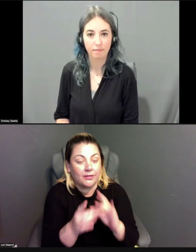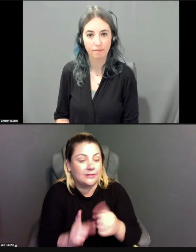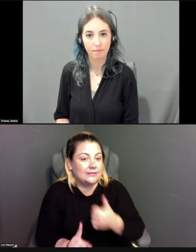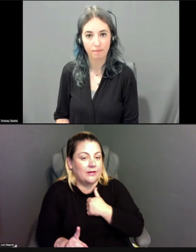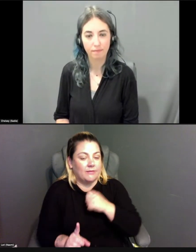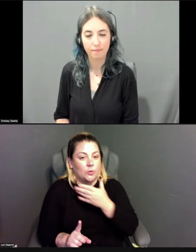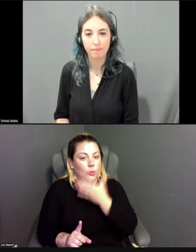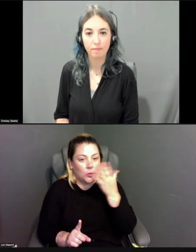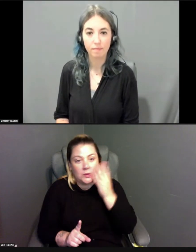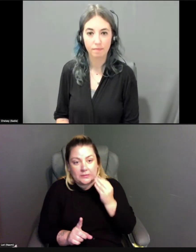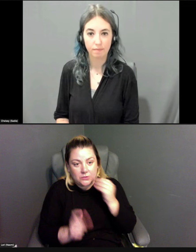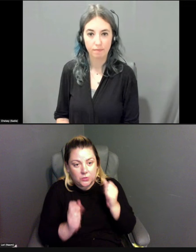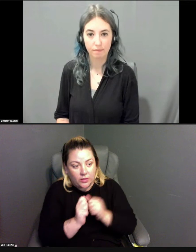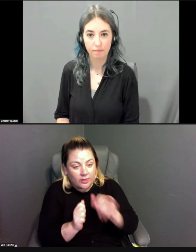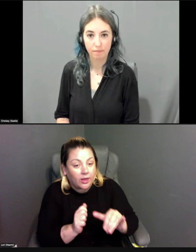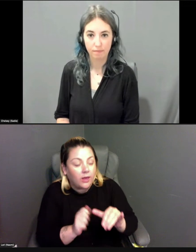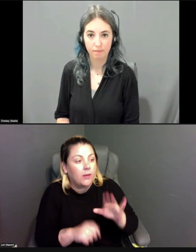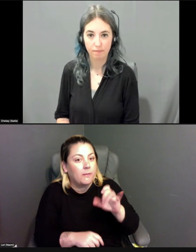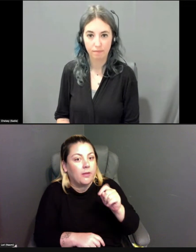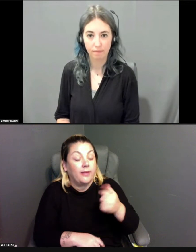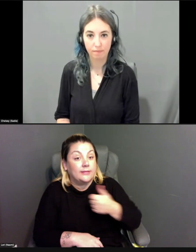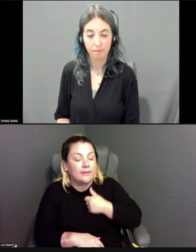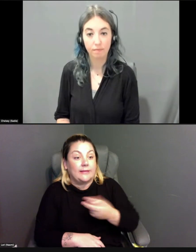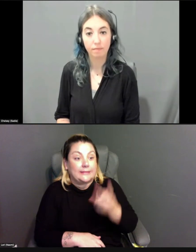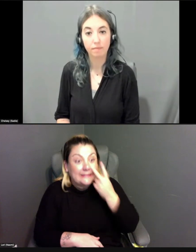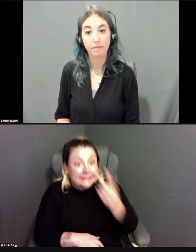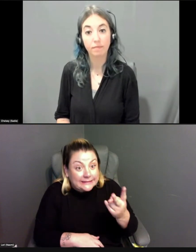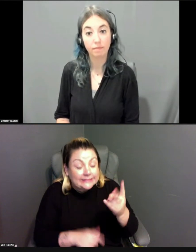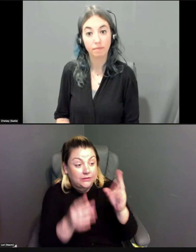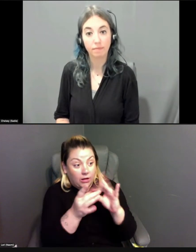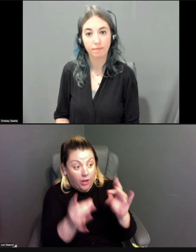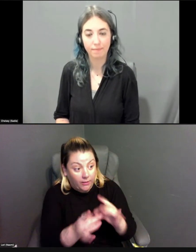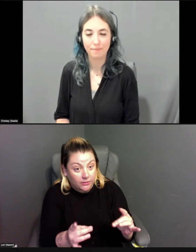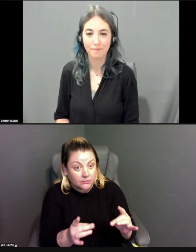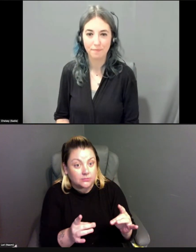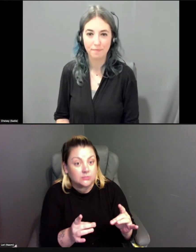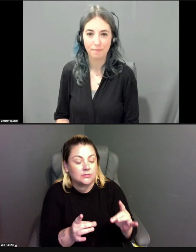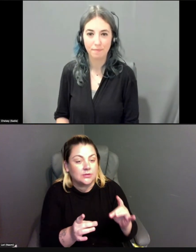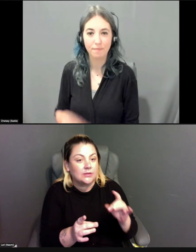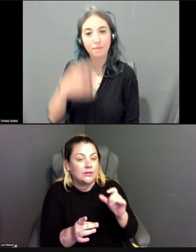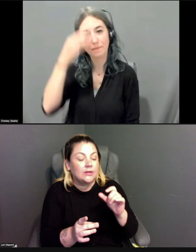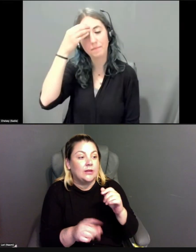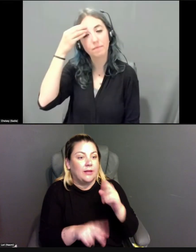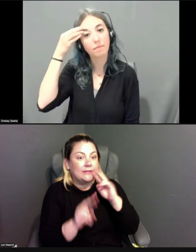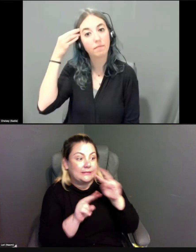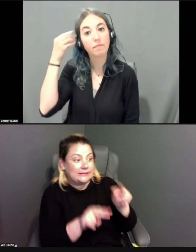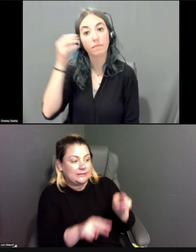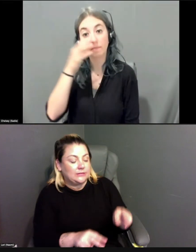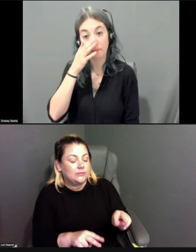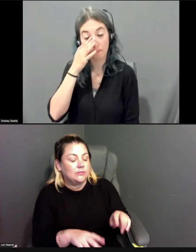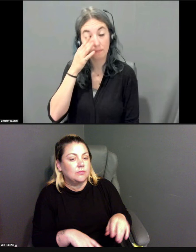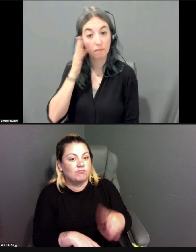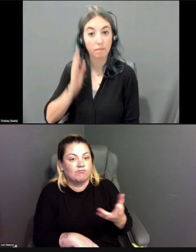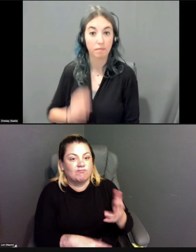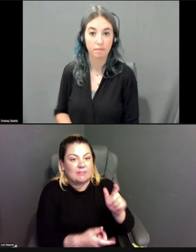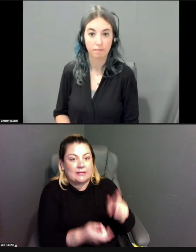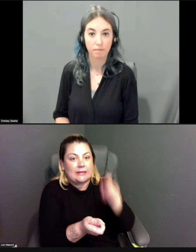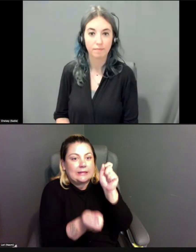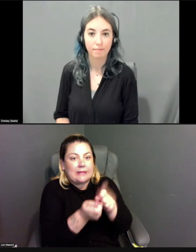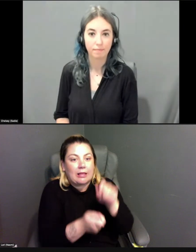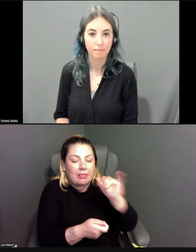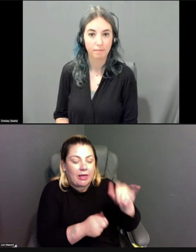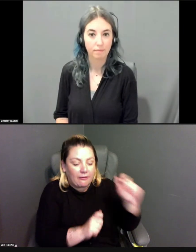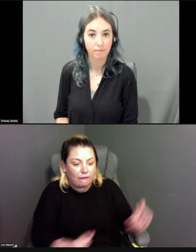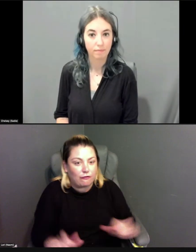but I've definitely seen it, like, from the outside, and it's exactly this, like,